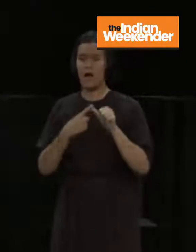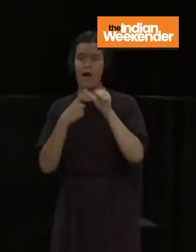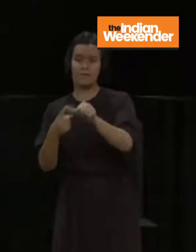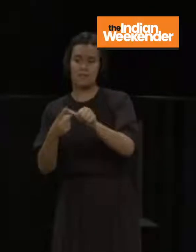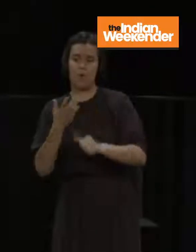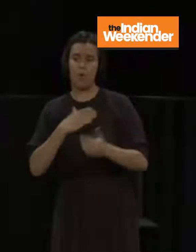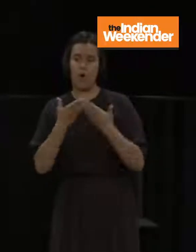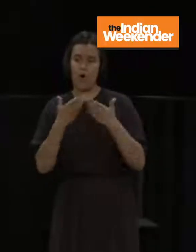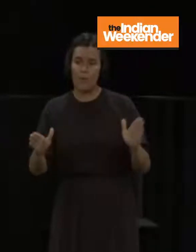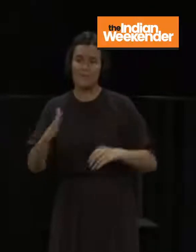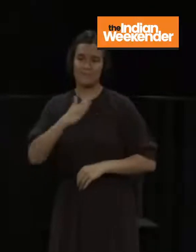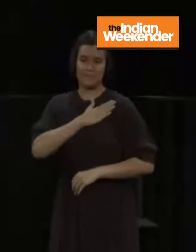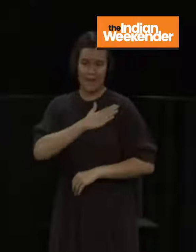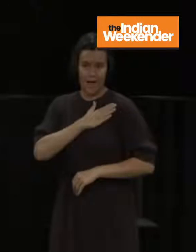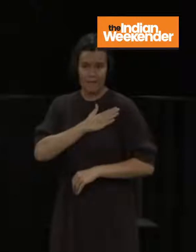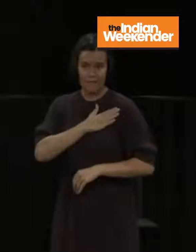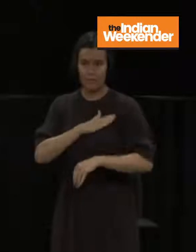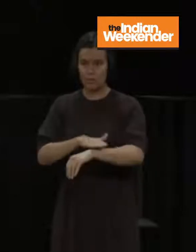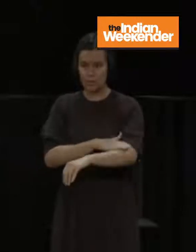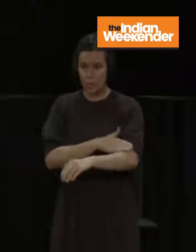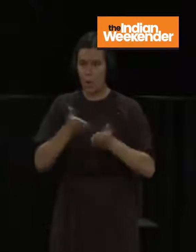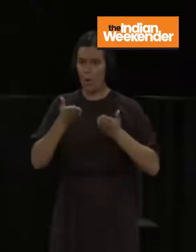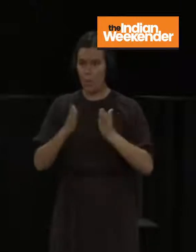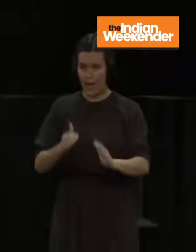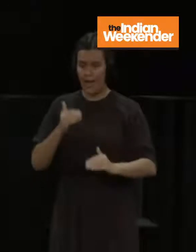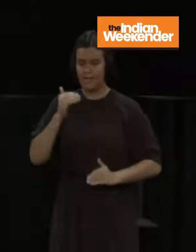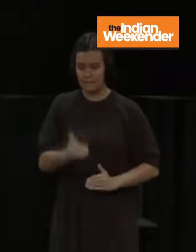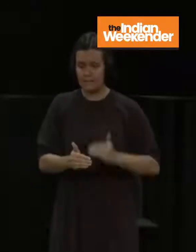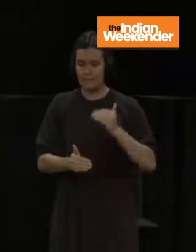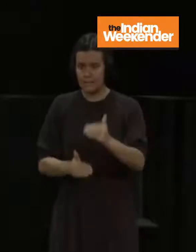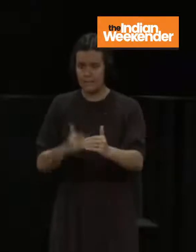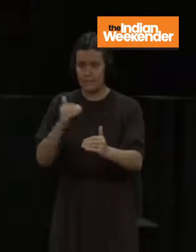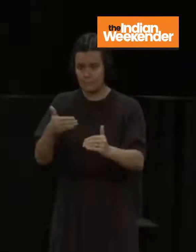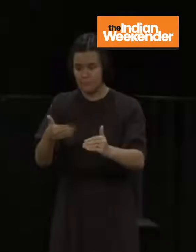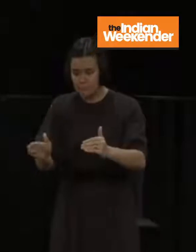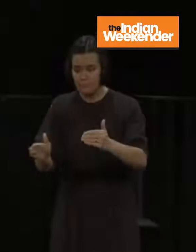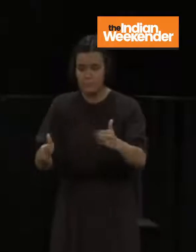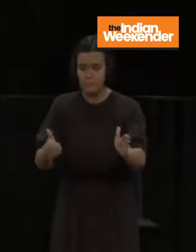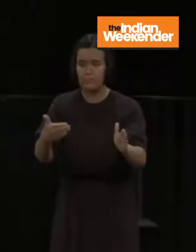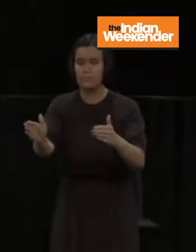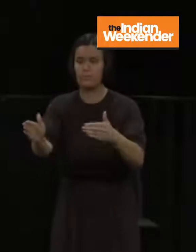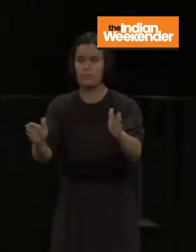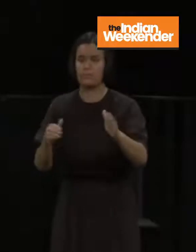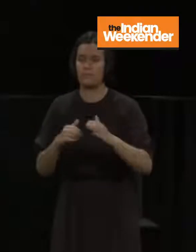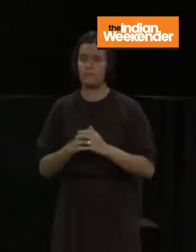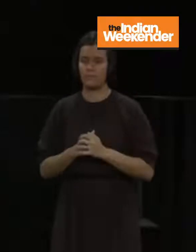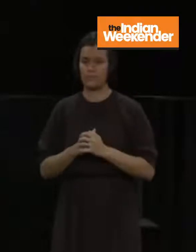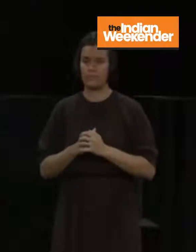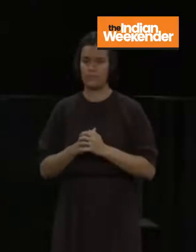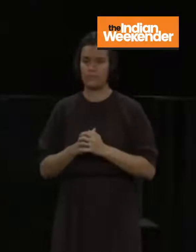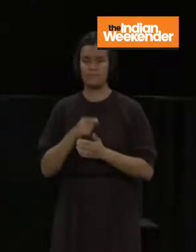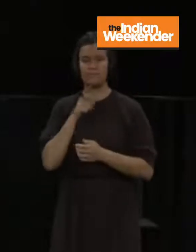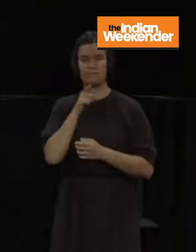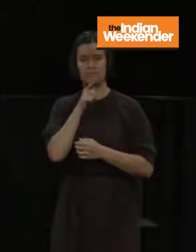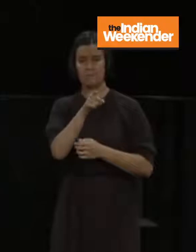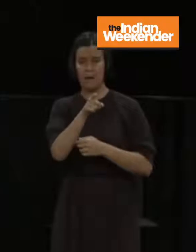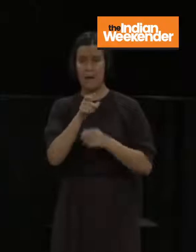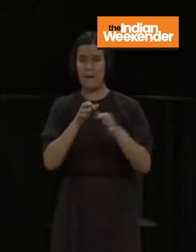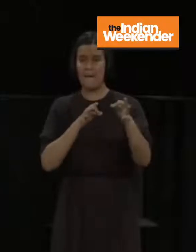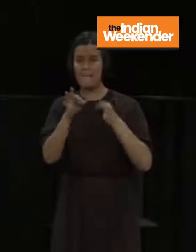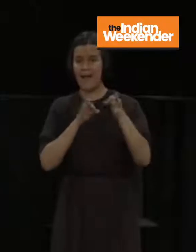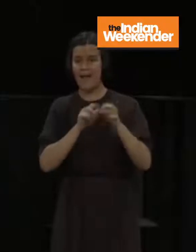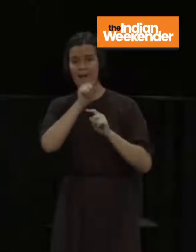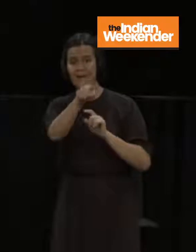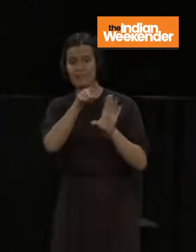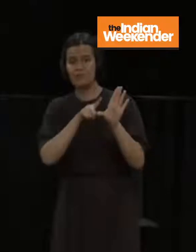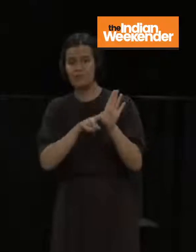easing restrictions in a progressive and safe way. So it does very much connect with the changes that we're making domestically here in New Zealand. So next week